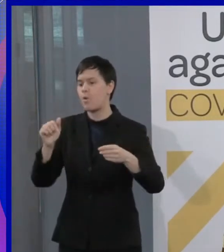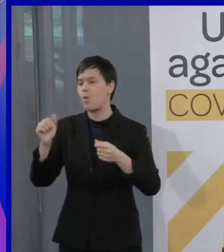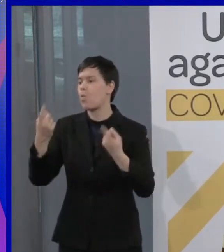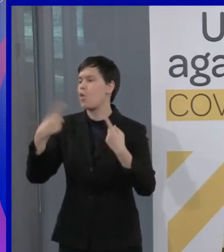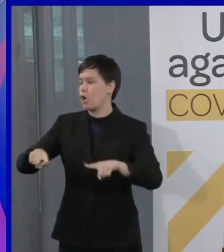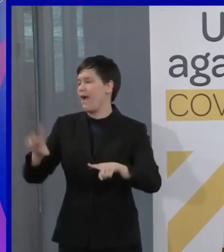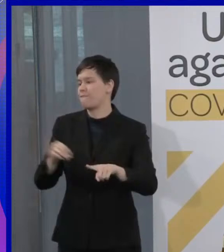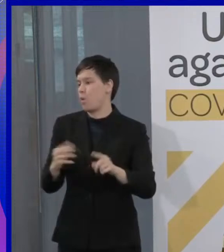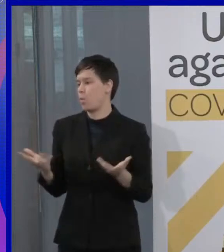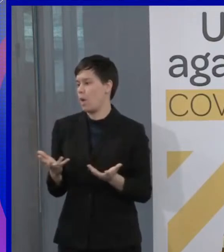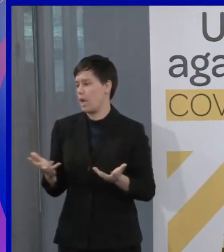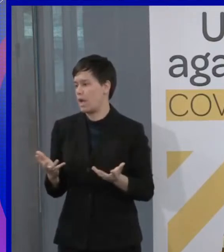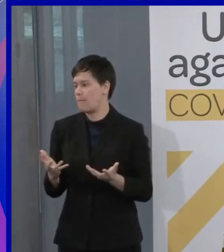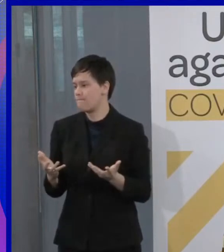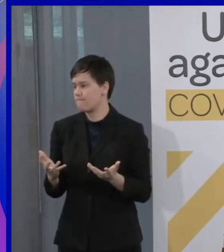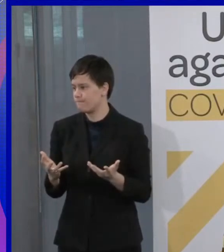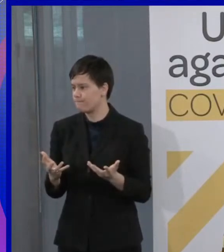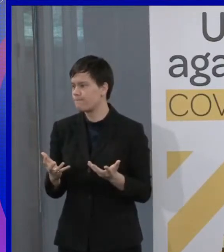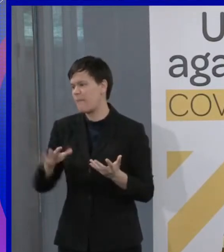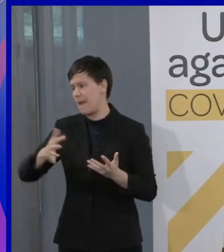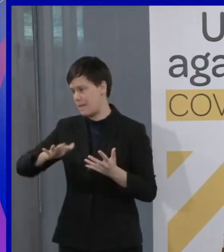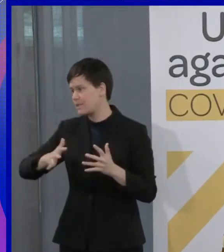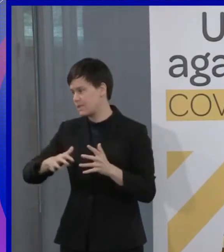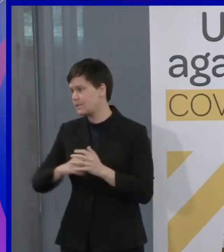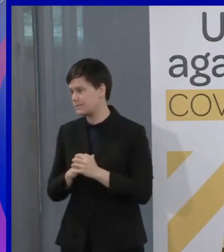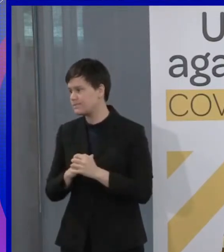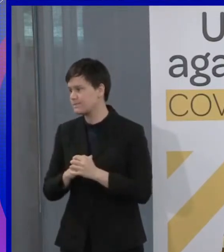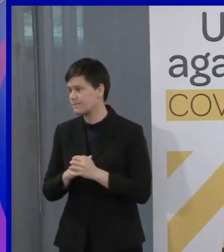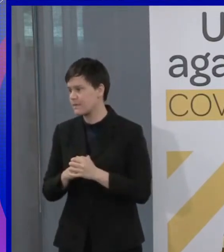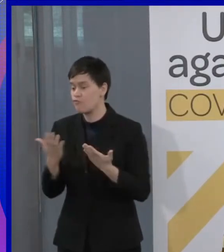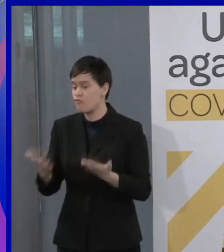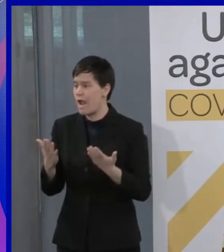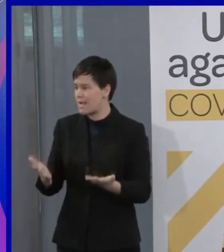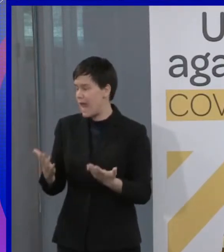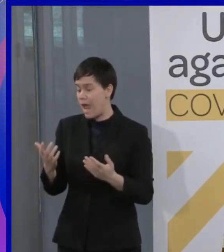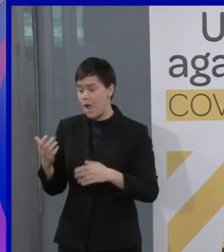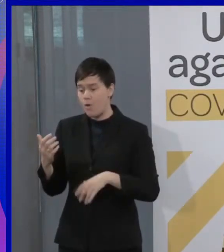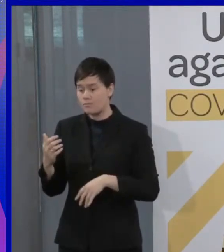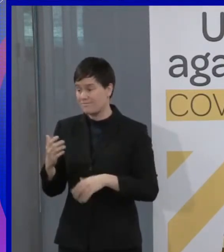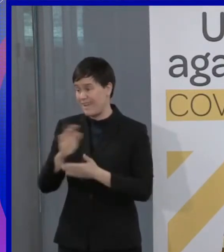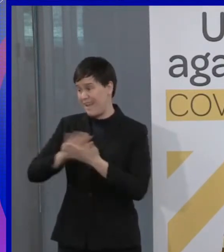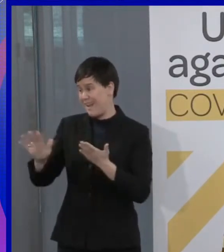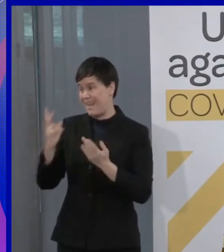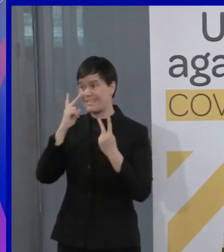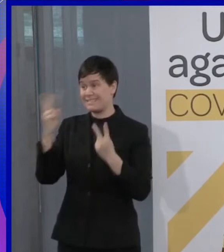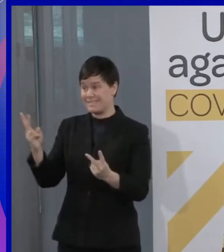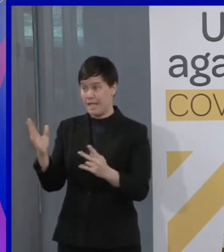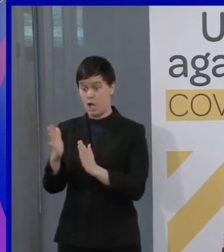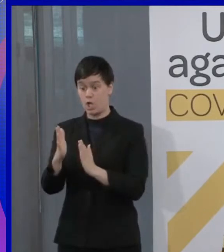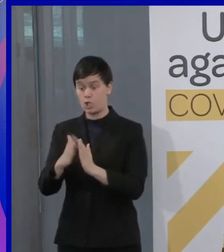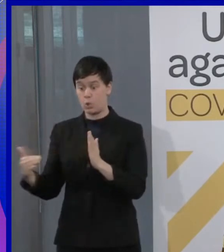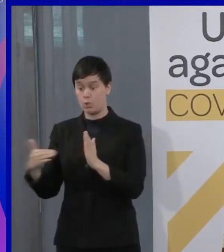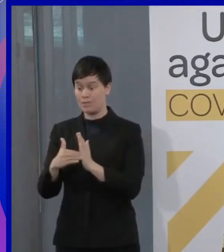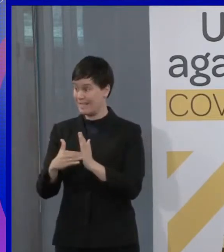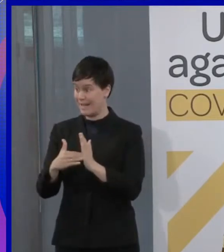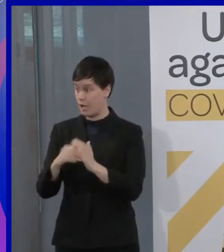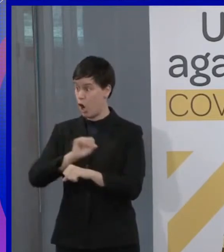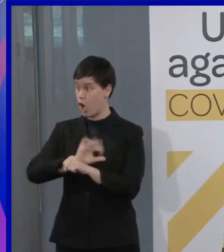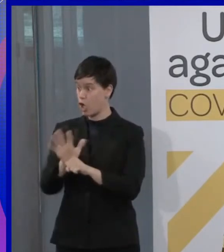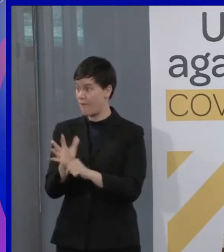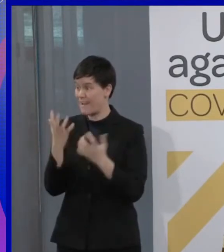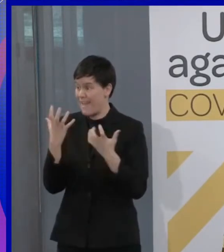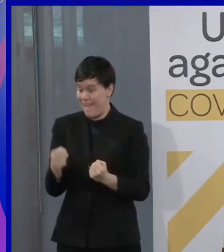it. And you know, it's somehow the virus has come in across the border. I think we're confident that it wasn't brewing